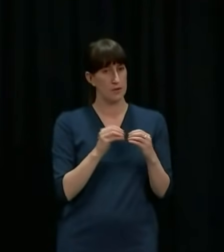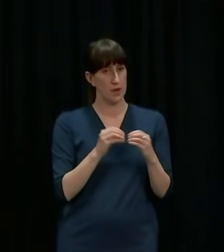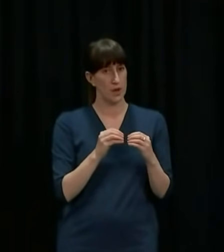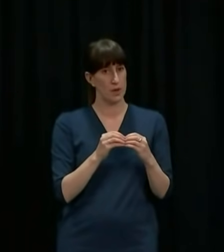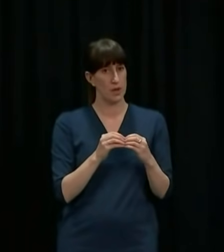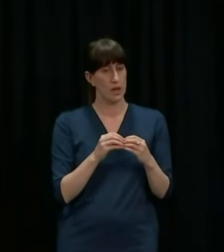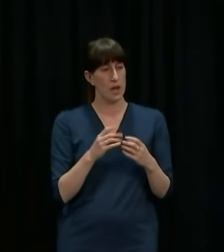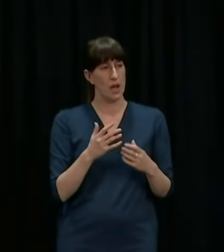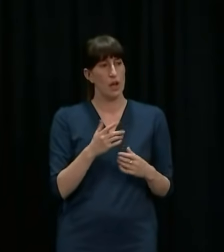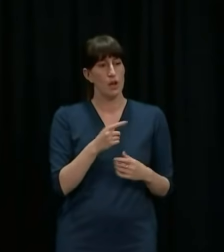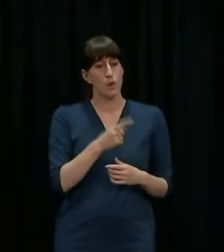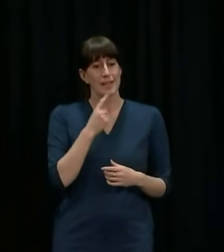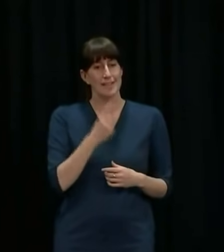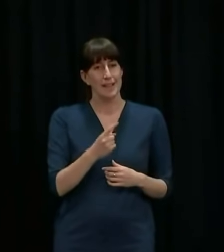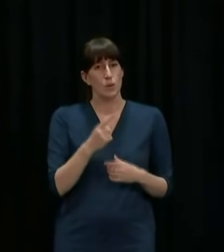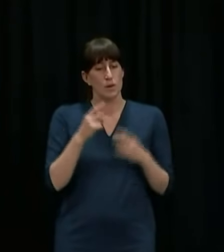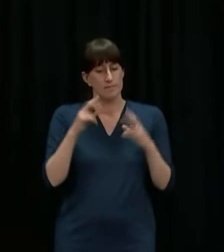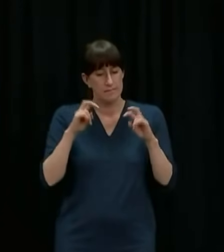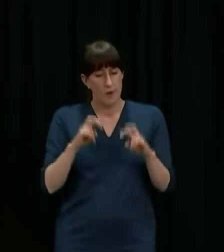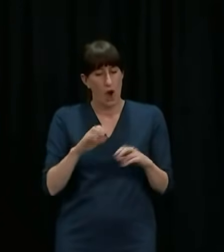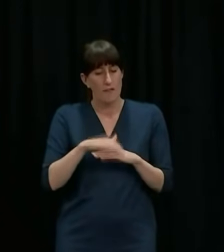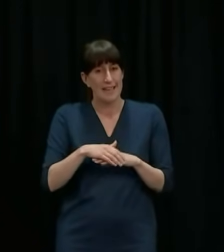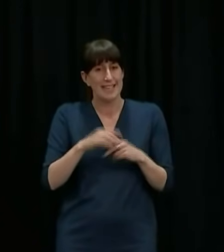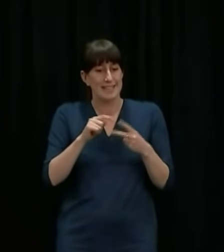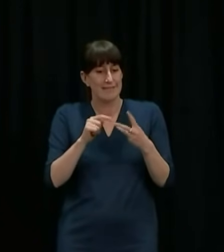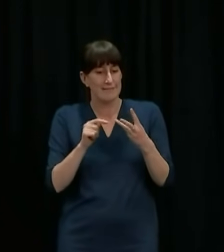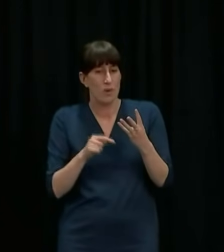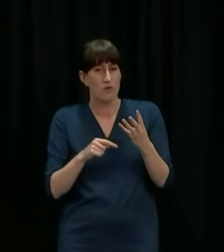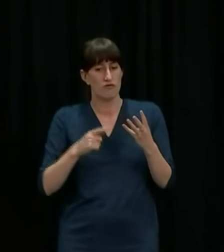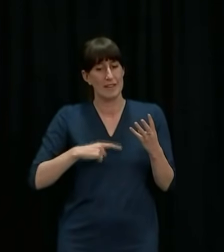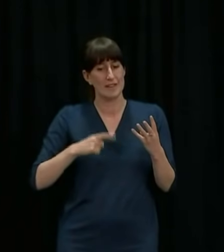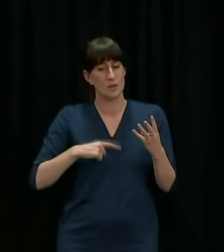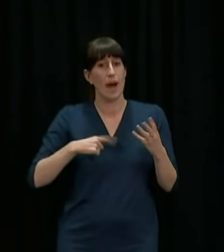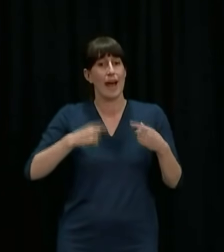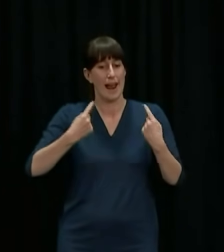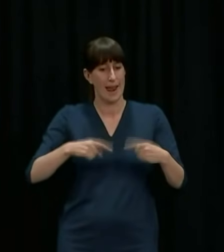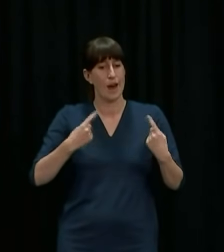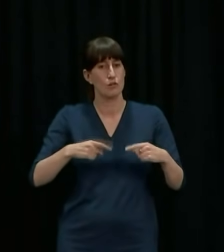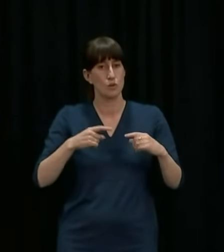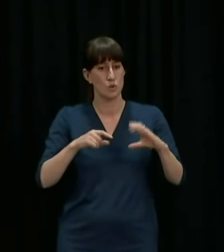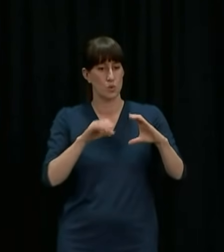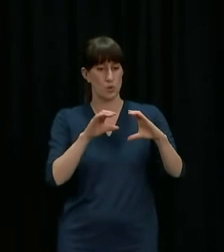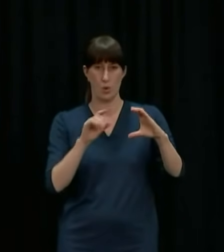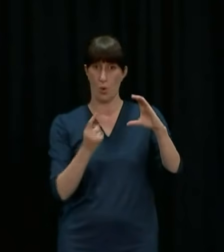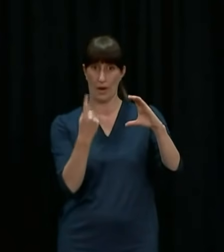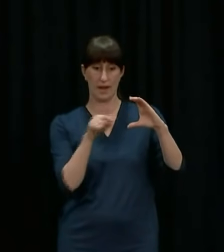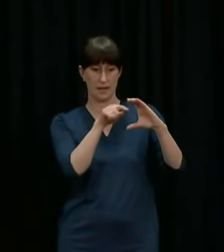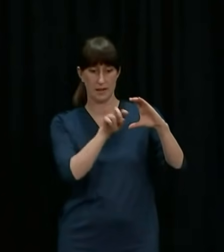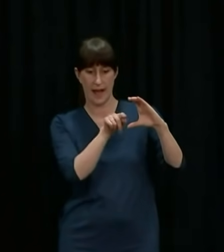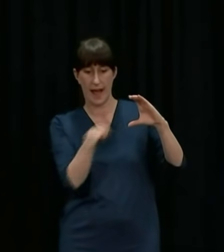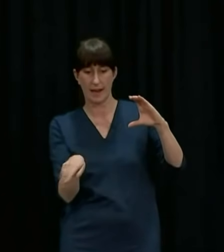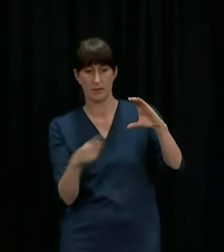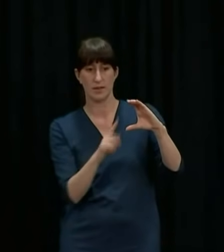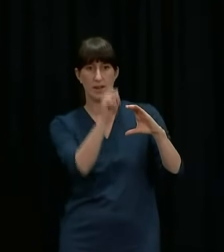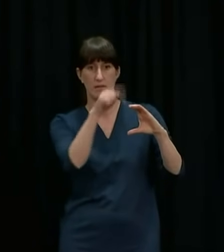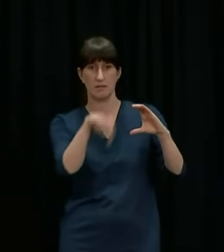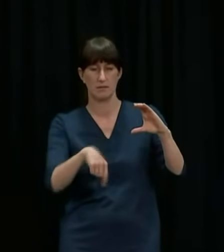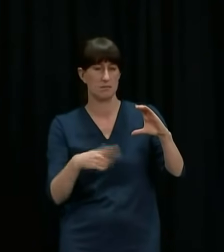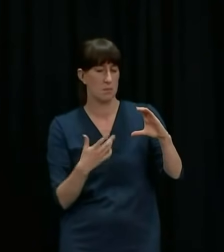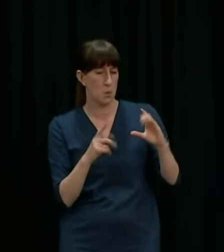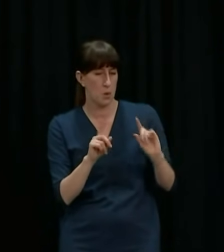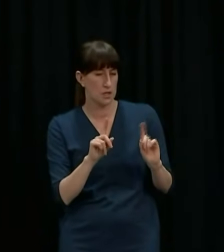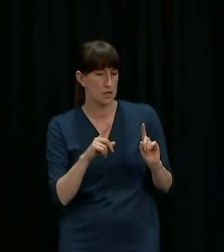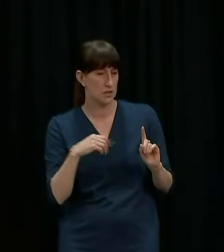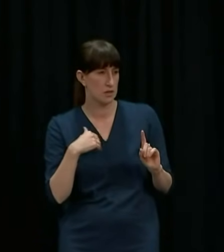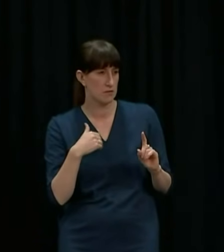What exactly are these, and what's the time frame? So at the moment we're looking at 2 things. One is just reviewing that testing